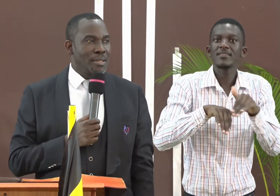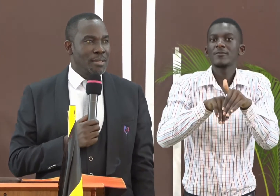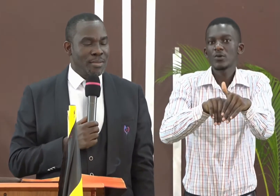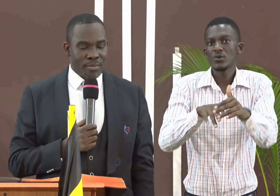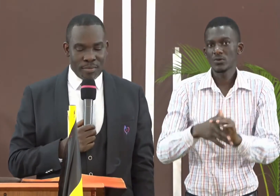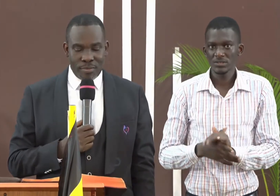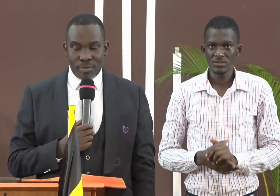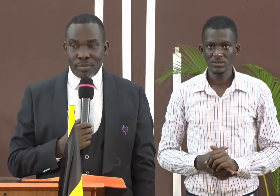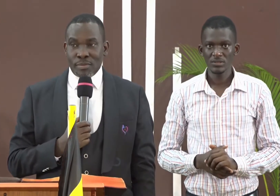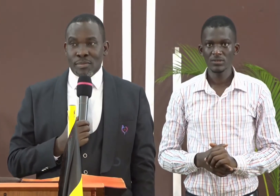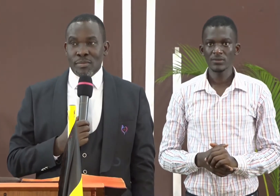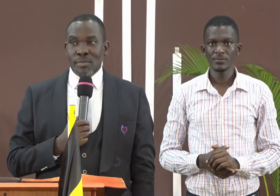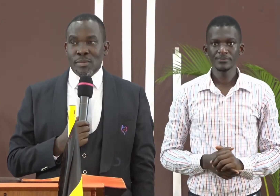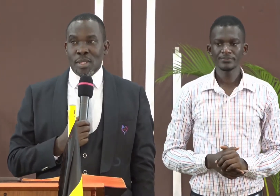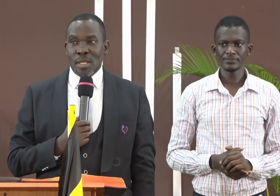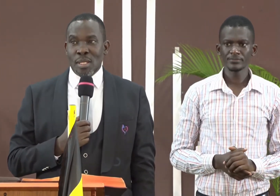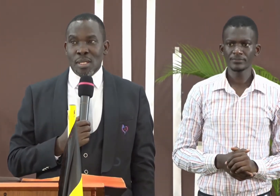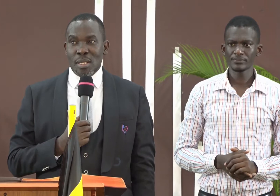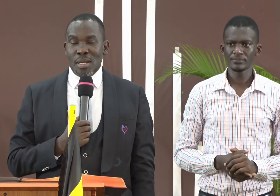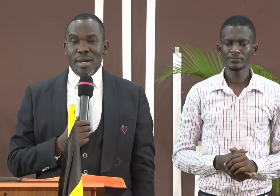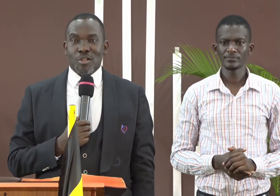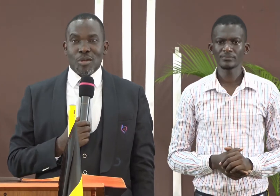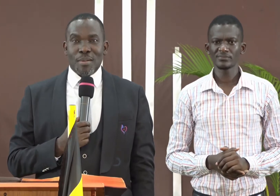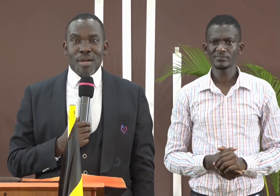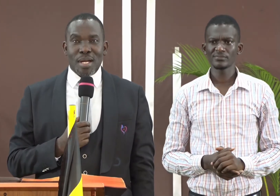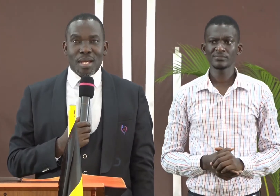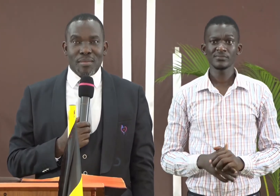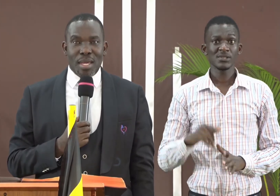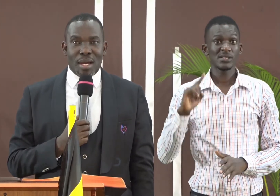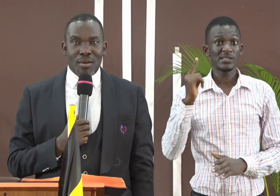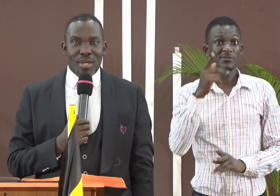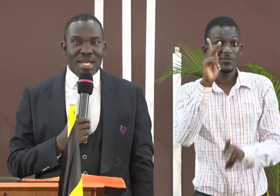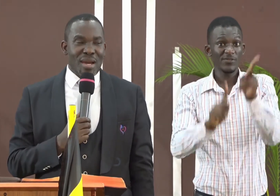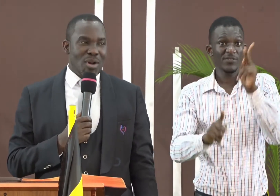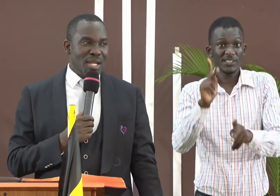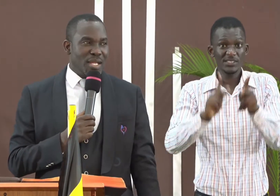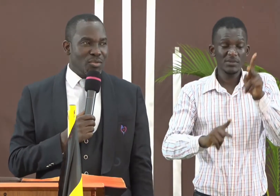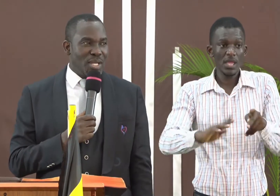same speed, death has spread. Abatu soka bawangalanga emyaka